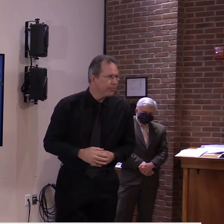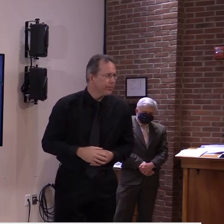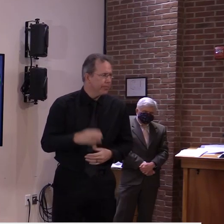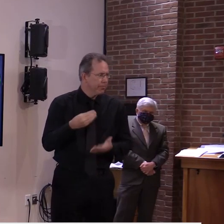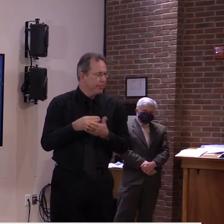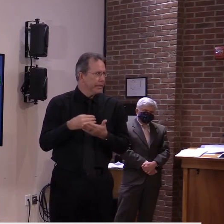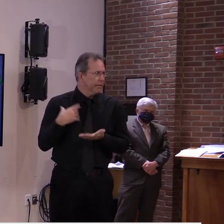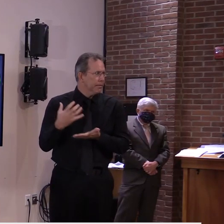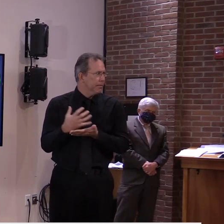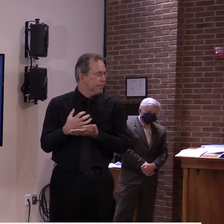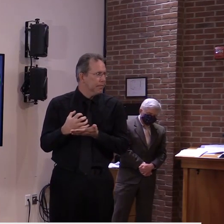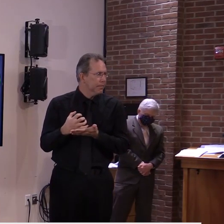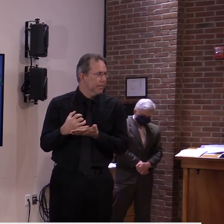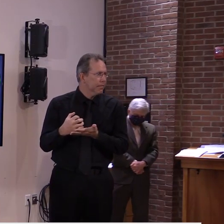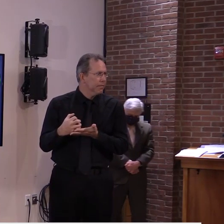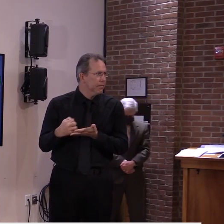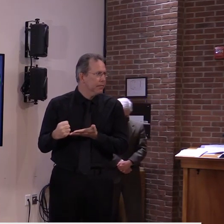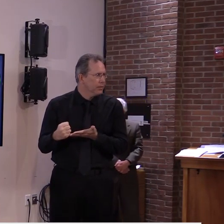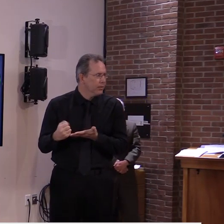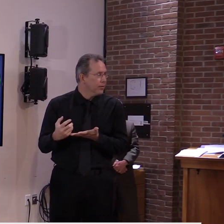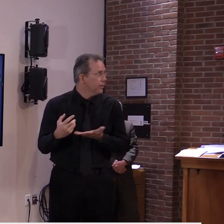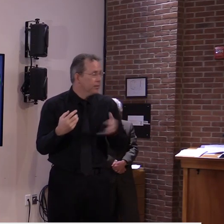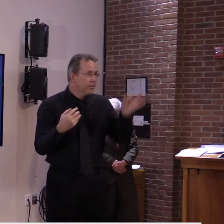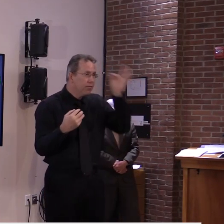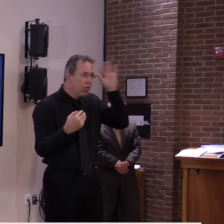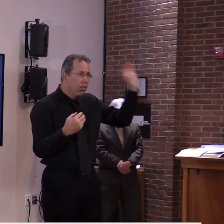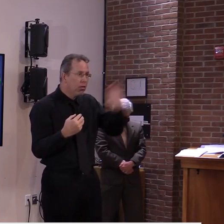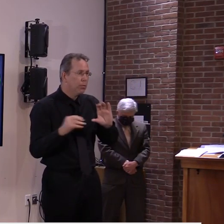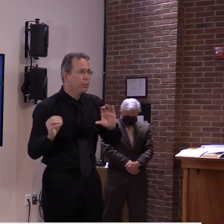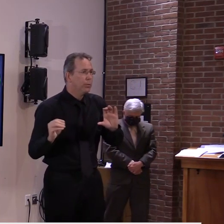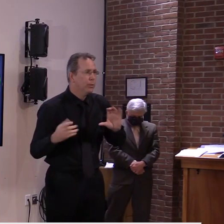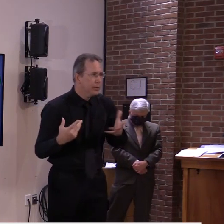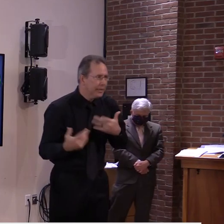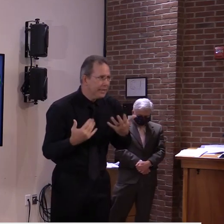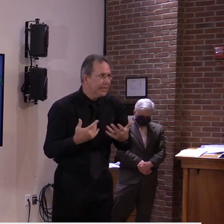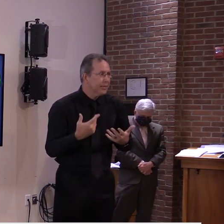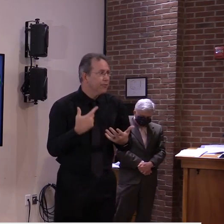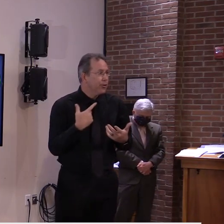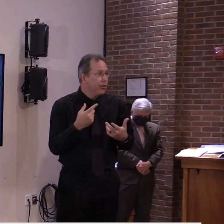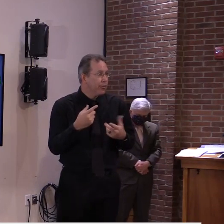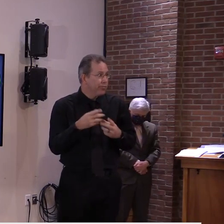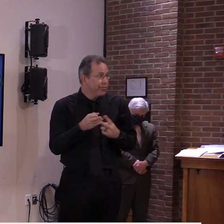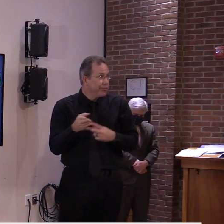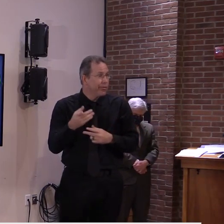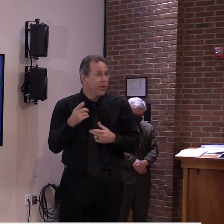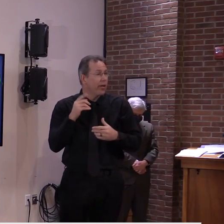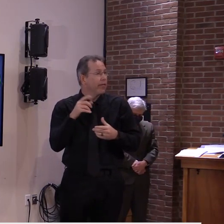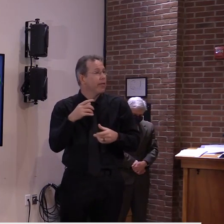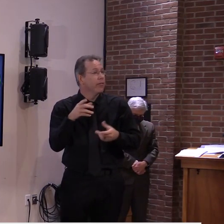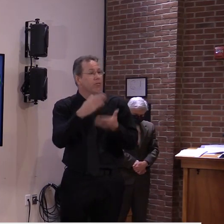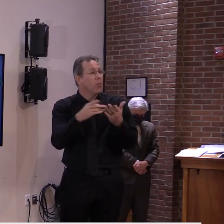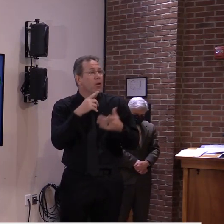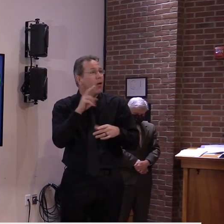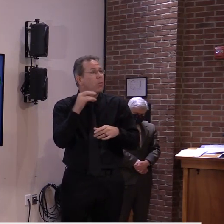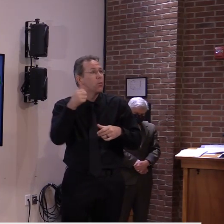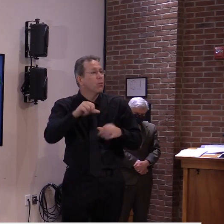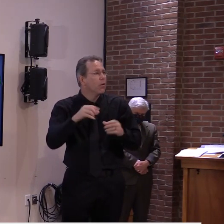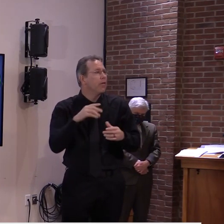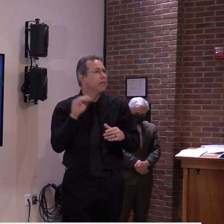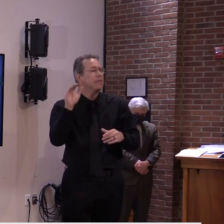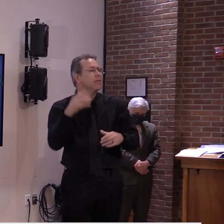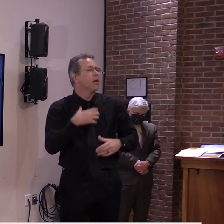programs. That being said, individuals who are either going through the appeals process or the adjudication process should